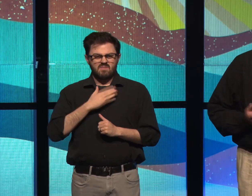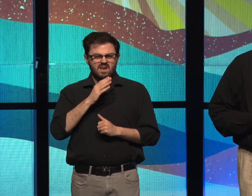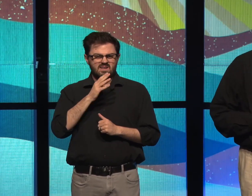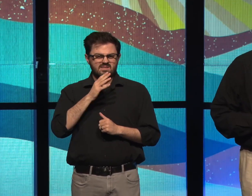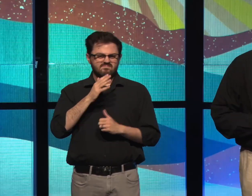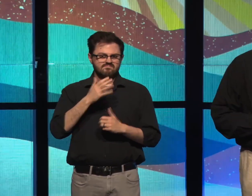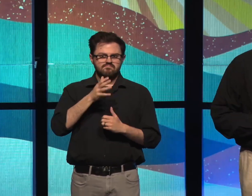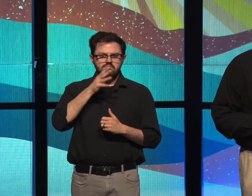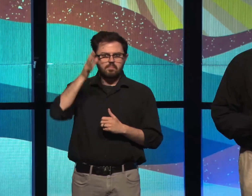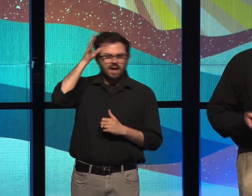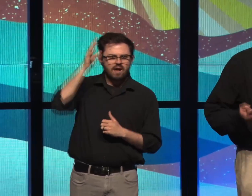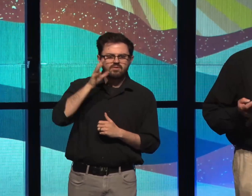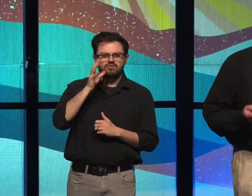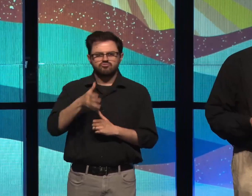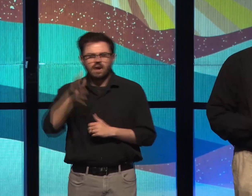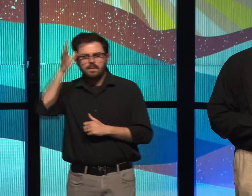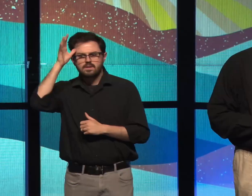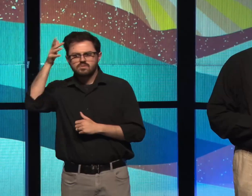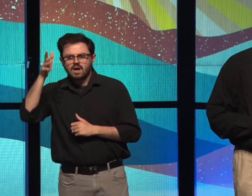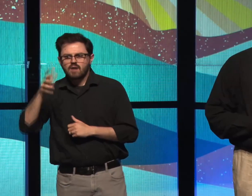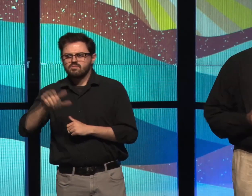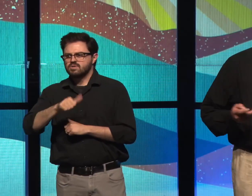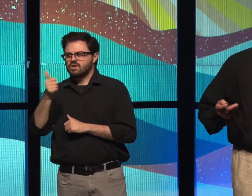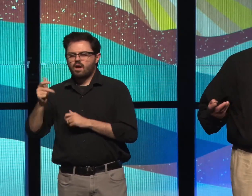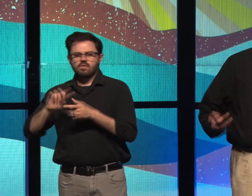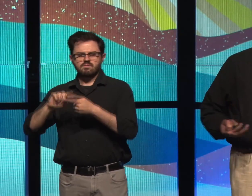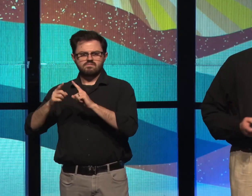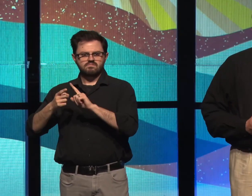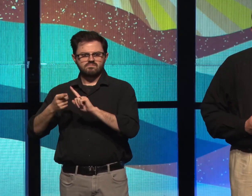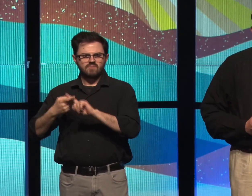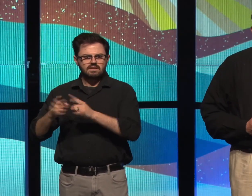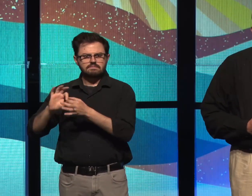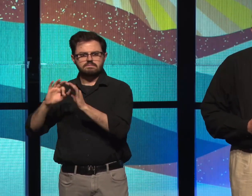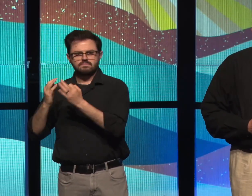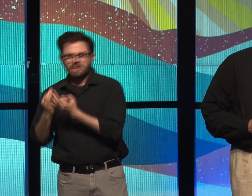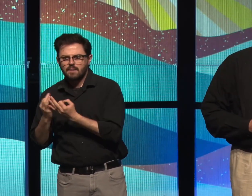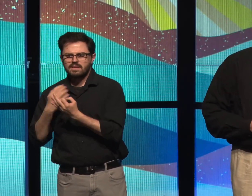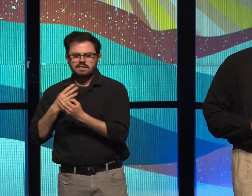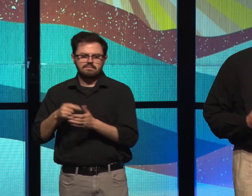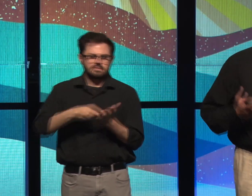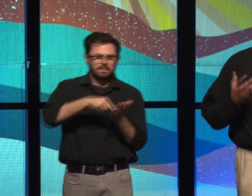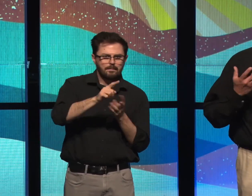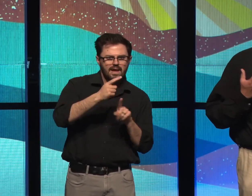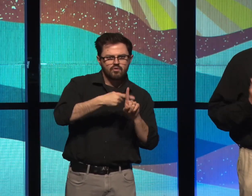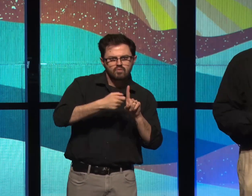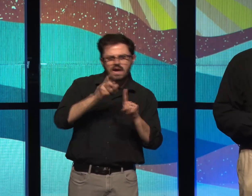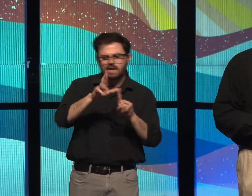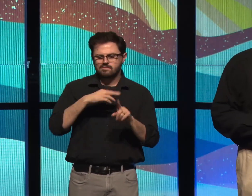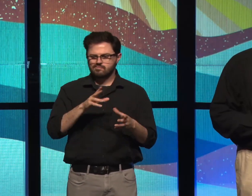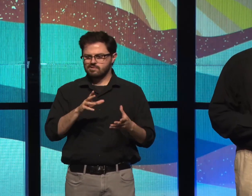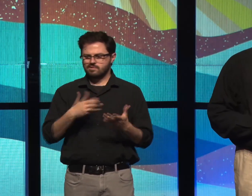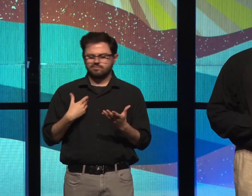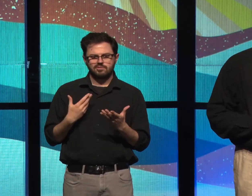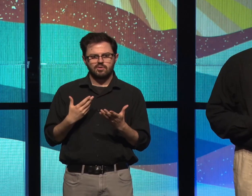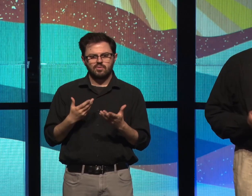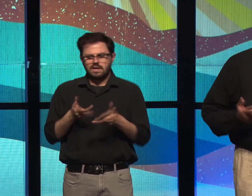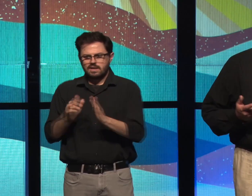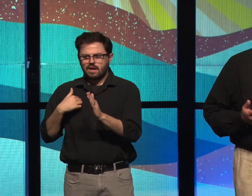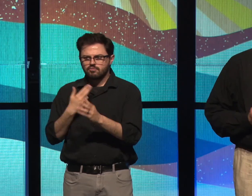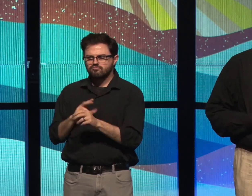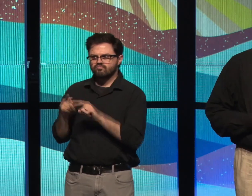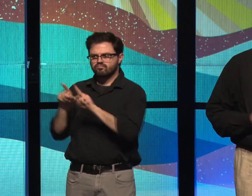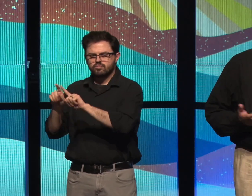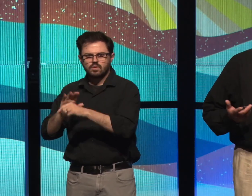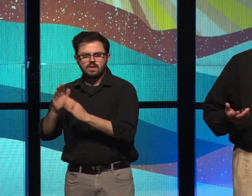grandparents, in-laws that either paid our rent or took us in. My grandmother brought us groceries so